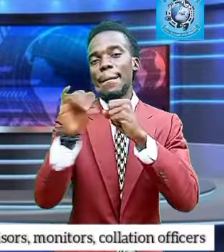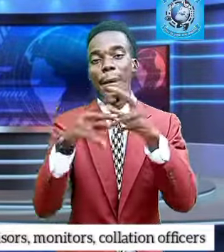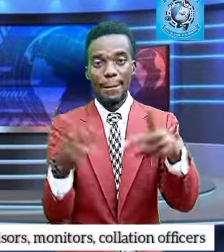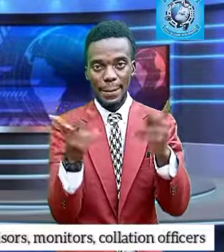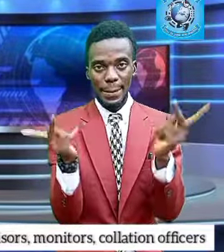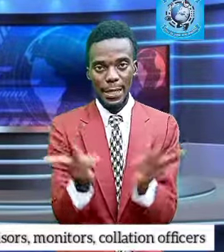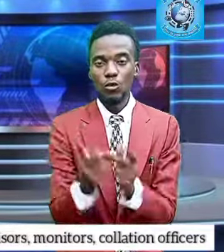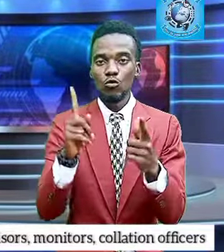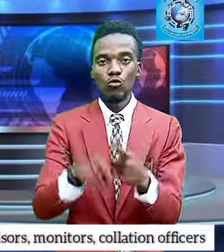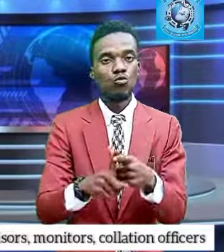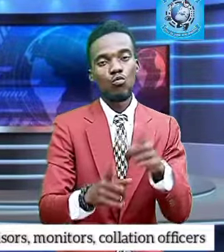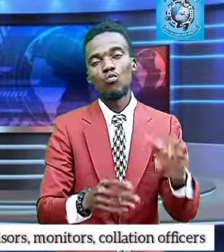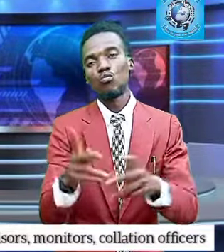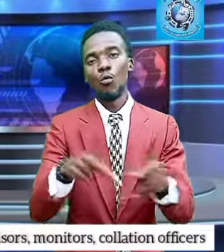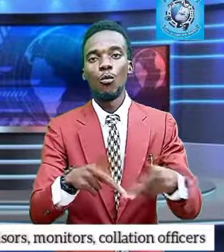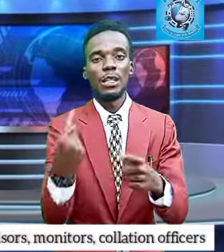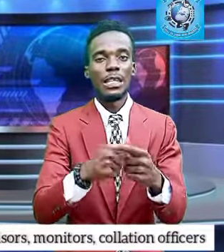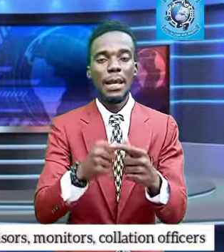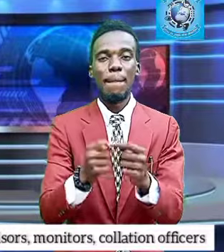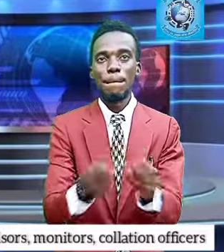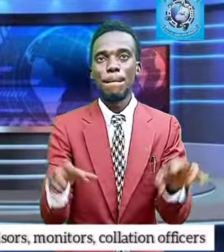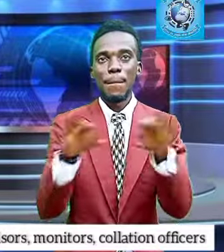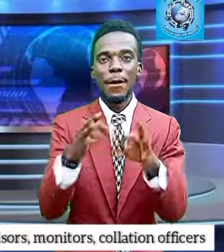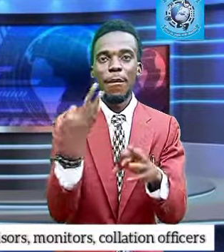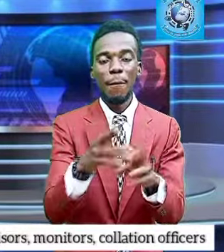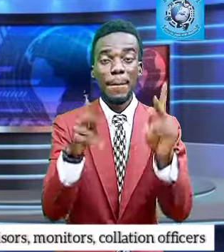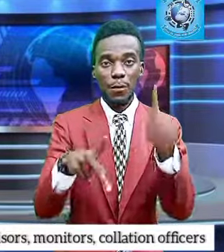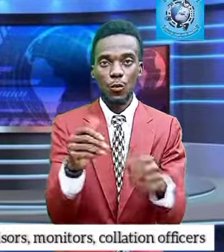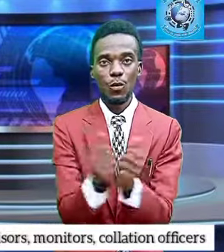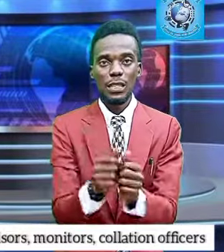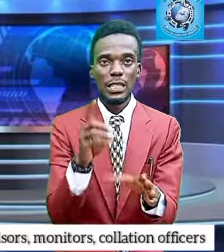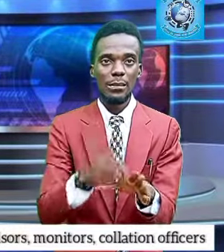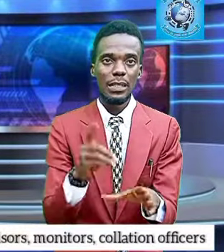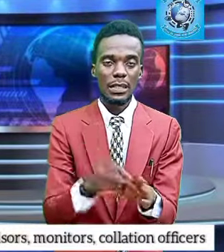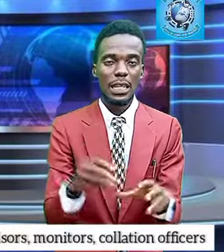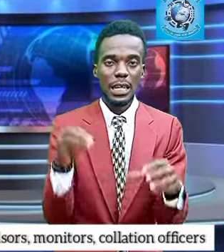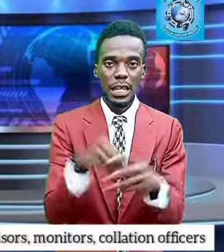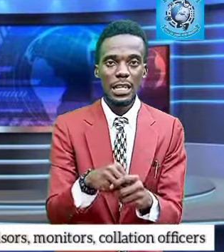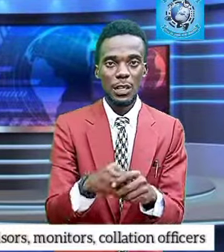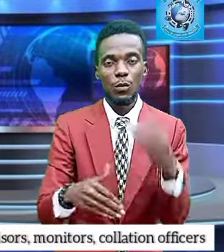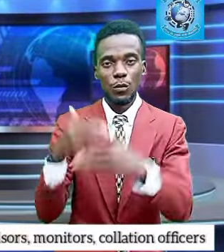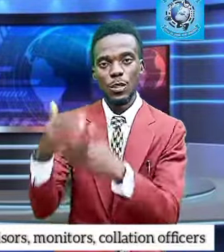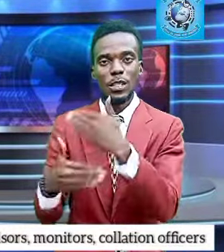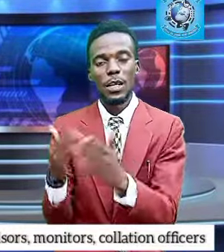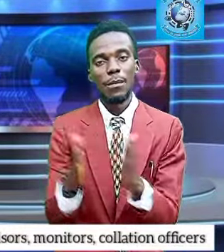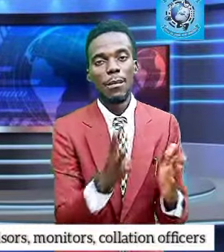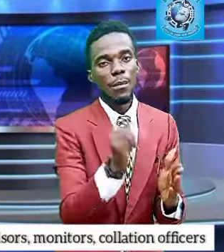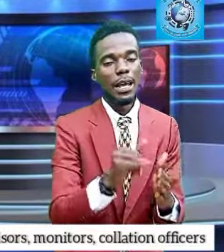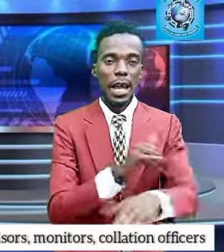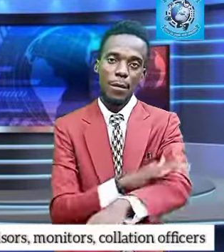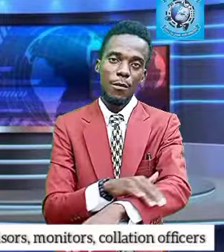campaign to promote the mainstreaming of people with disabilities in the electoral process, organized by Albino Foundation